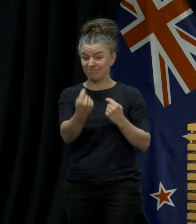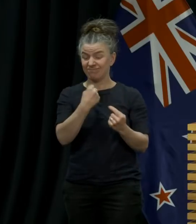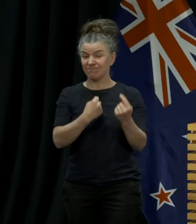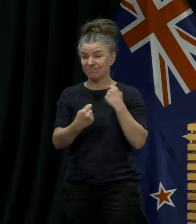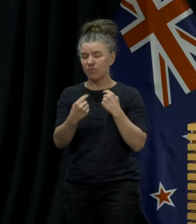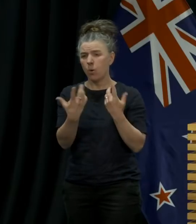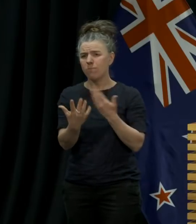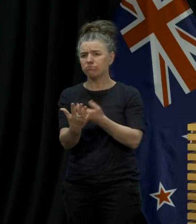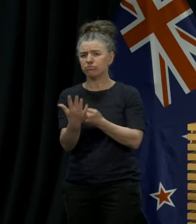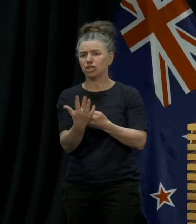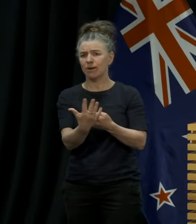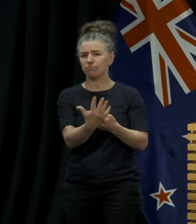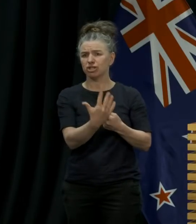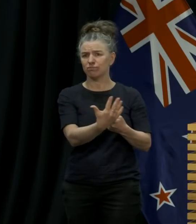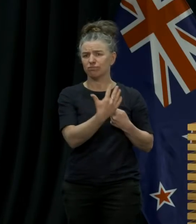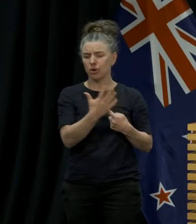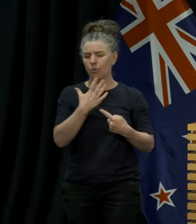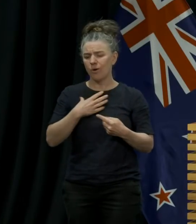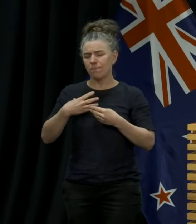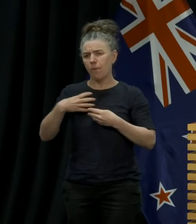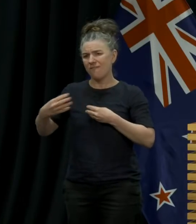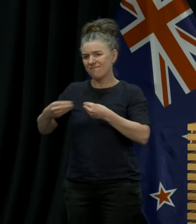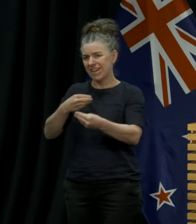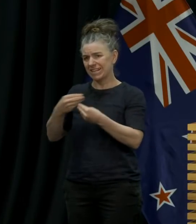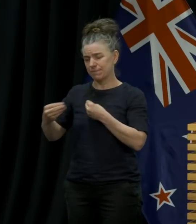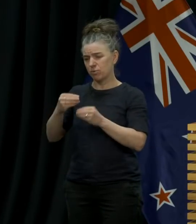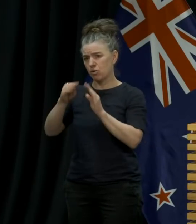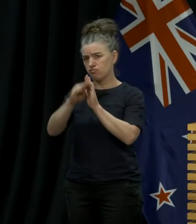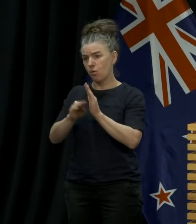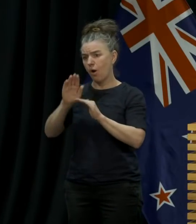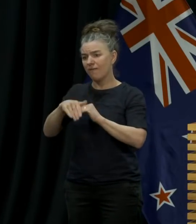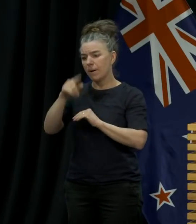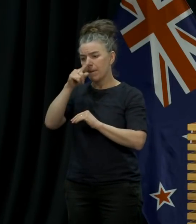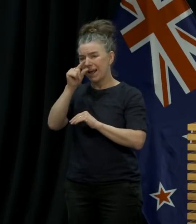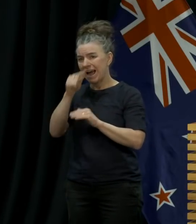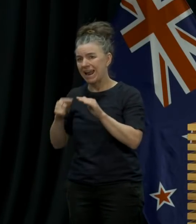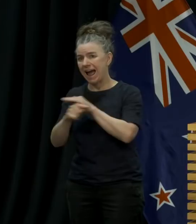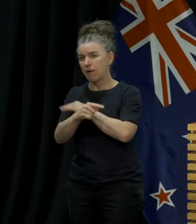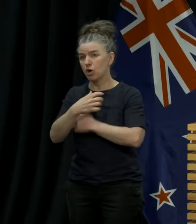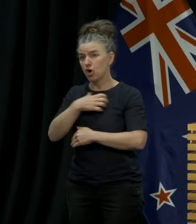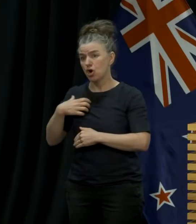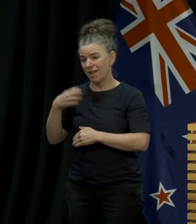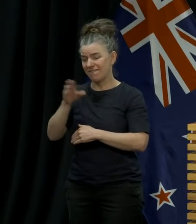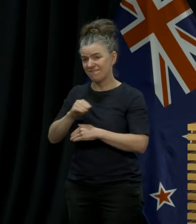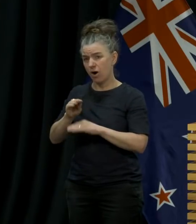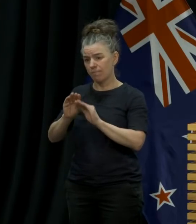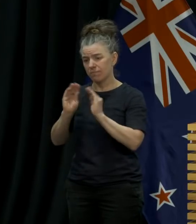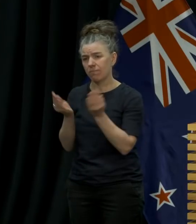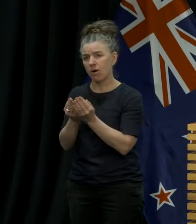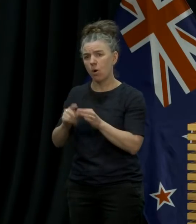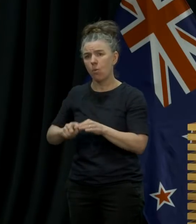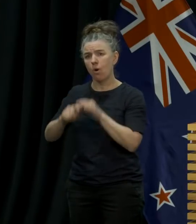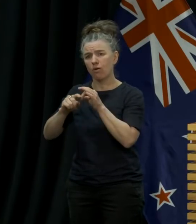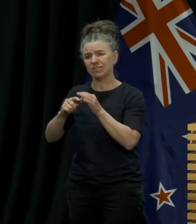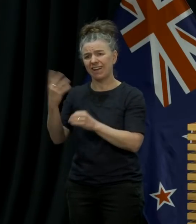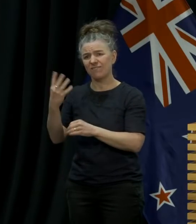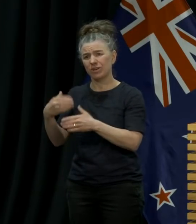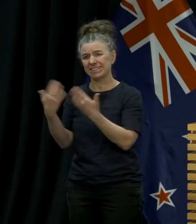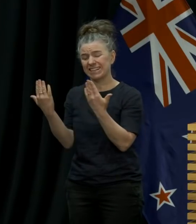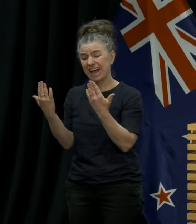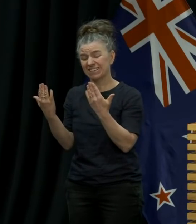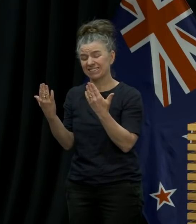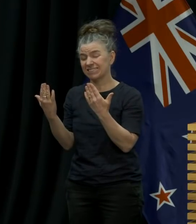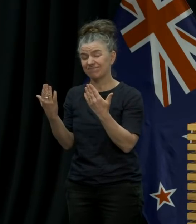courts, to relax the rules around compassionate exemptions. This case has proven our need for